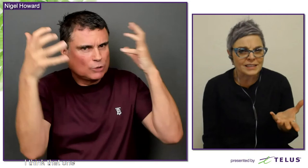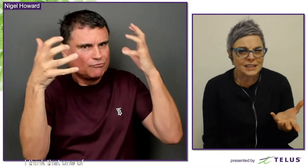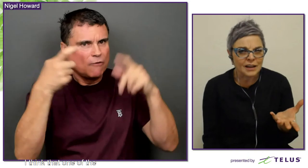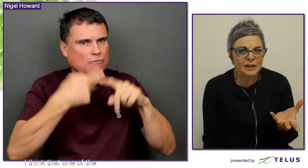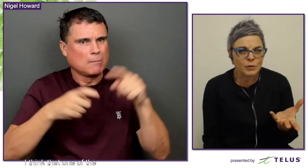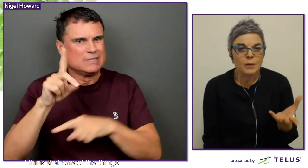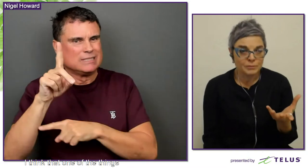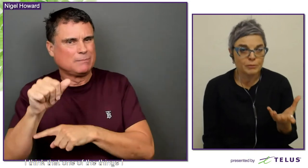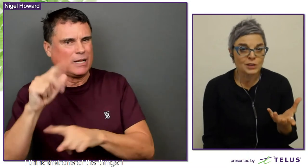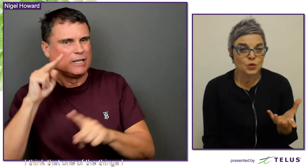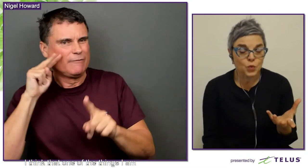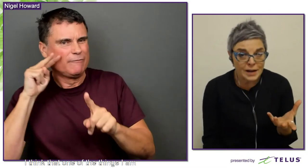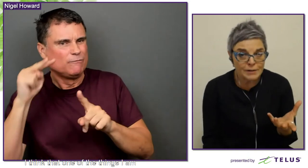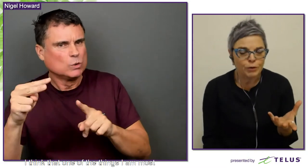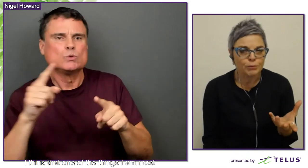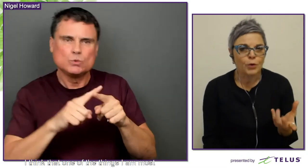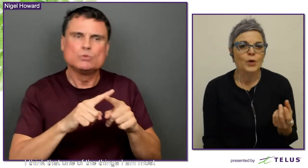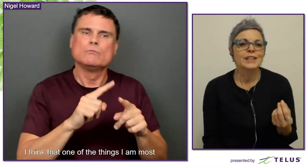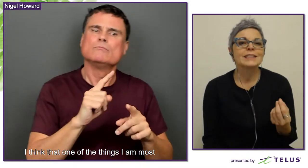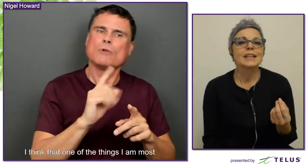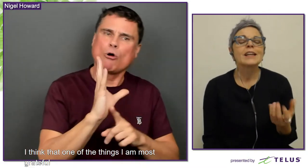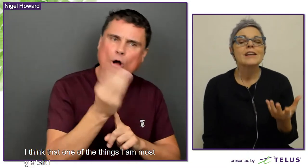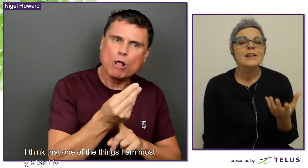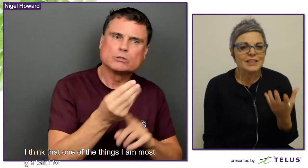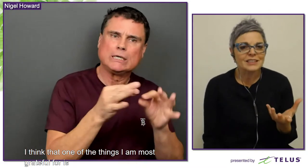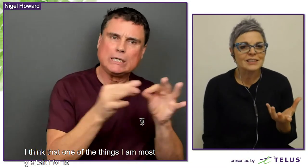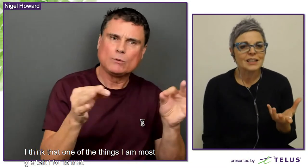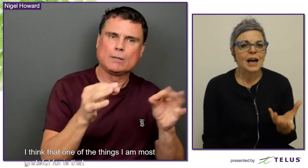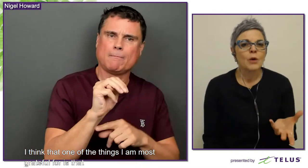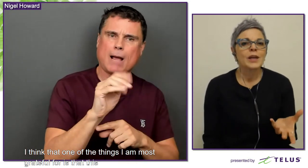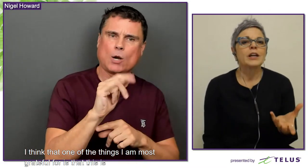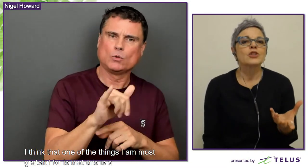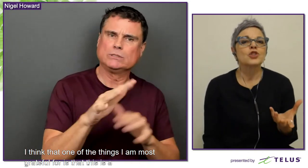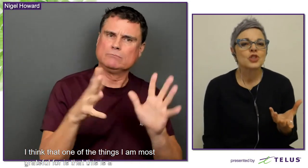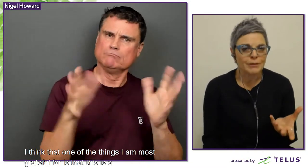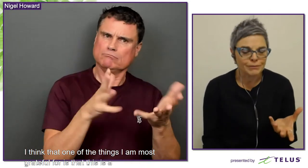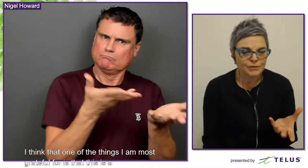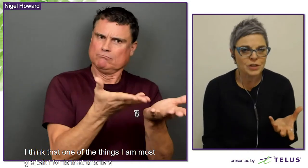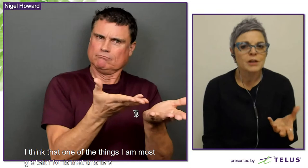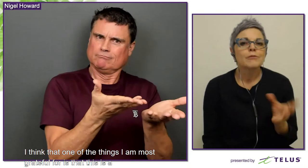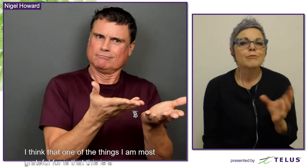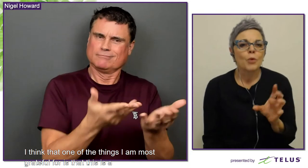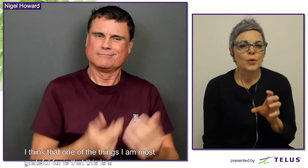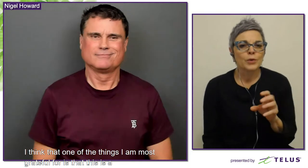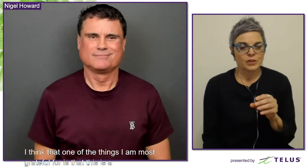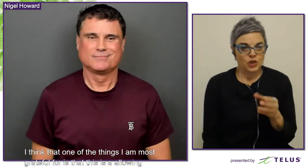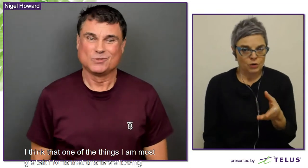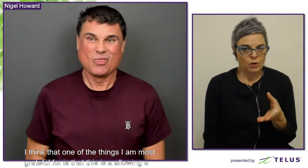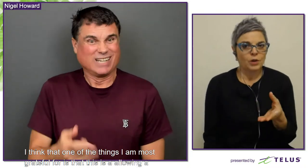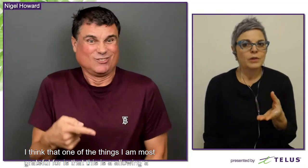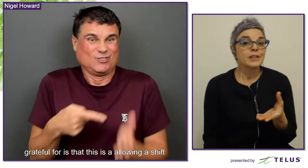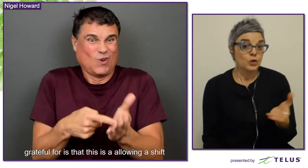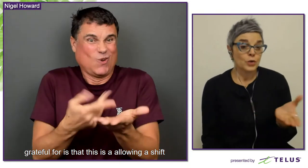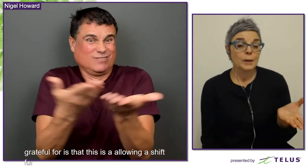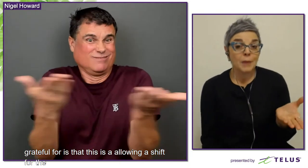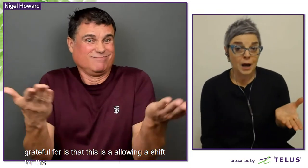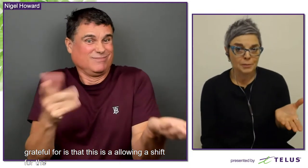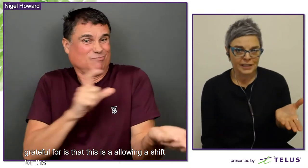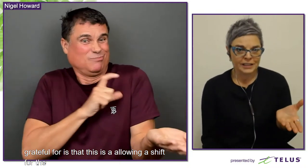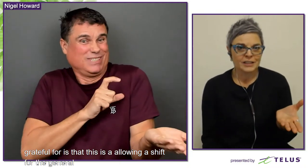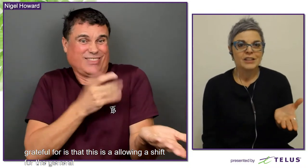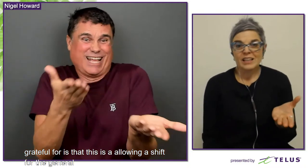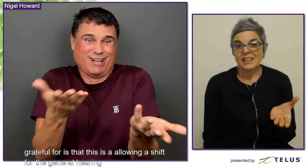of the things that I'm most grateful for is that this is allowing a shift for the general